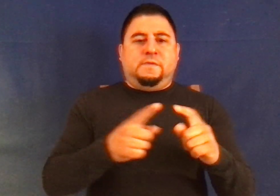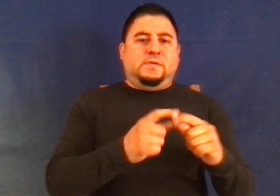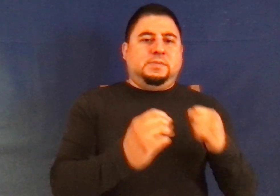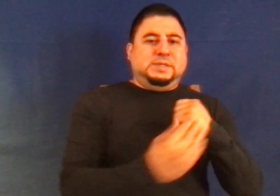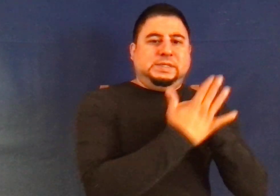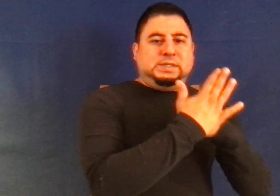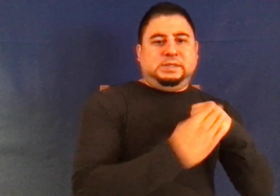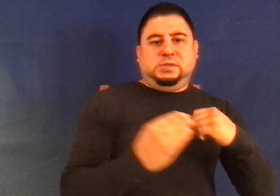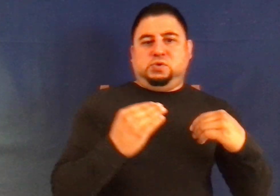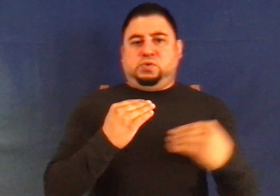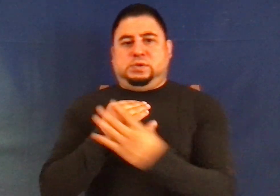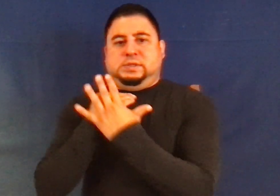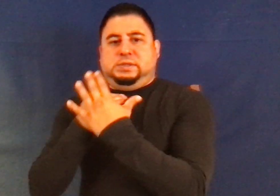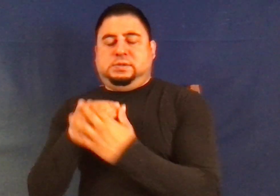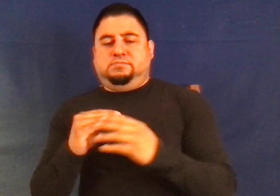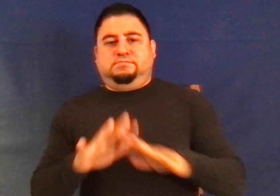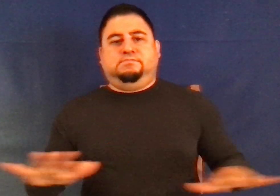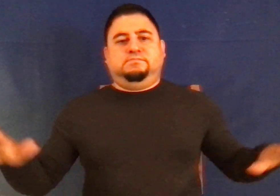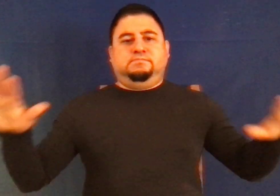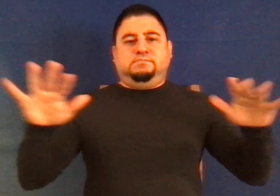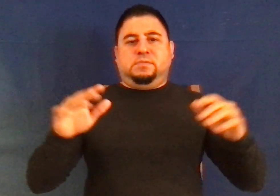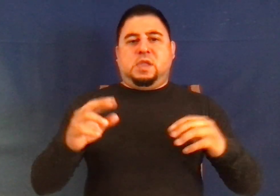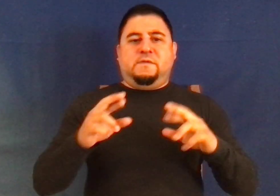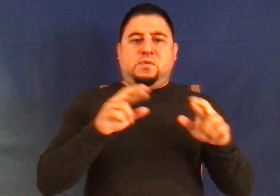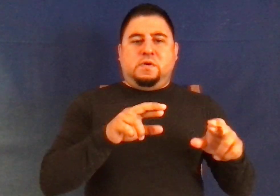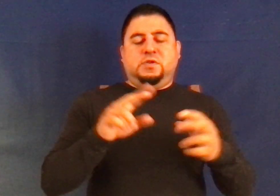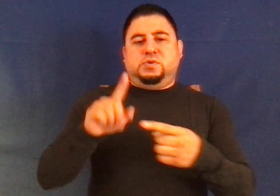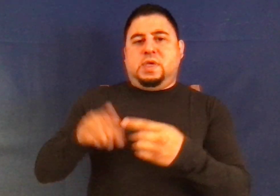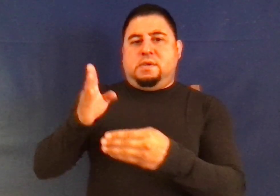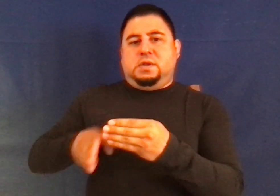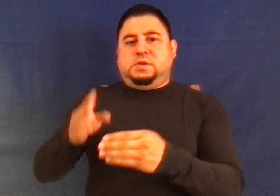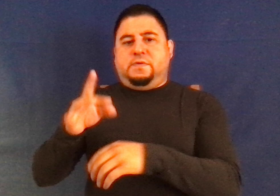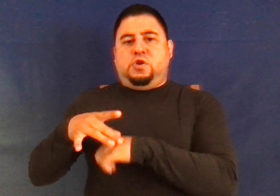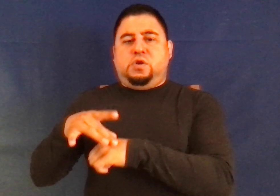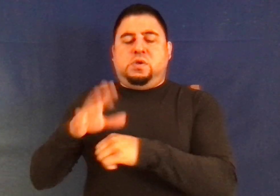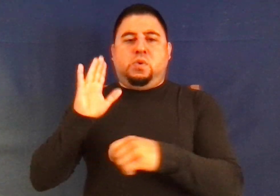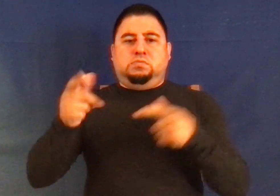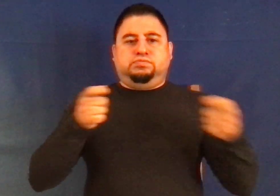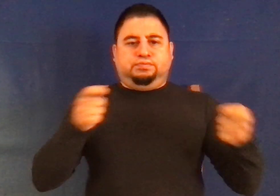sea, and from the river to the ends of the earth.